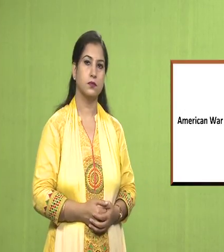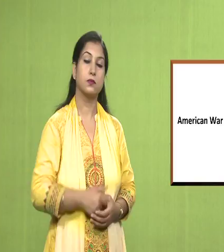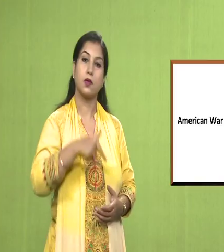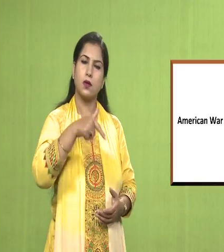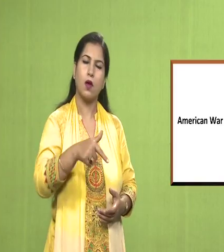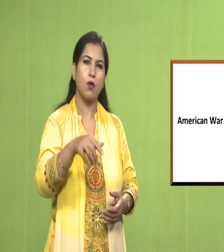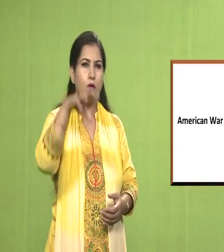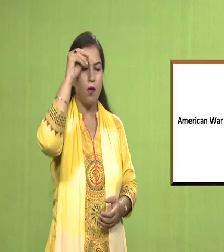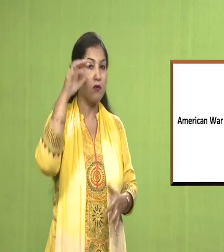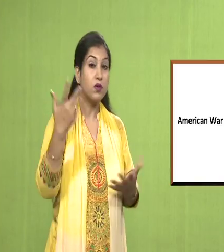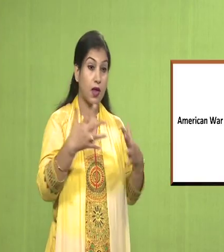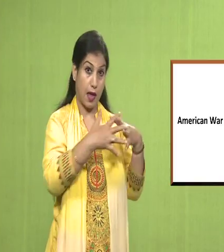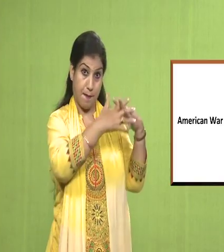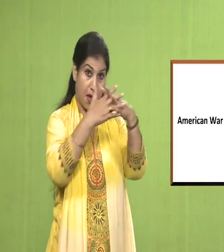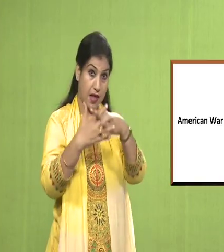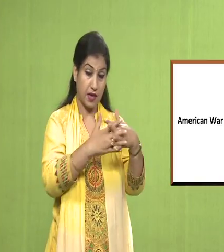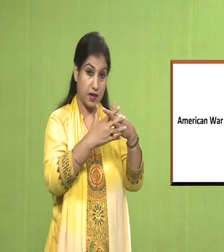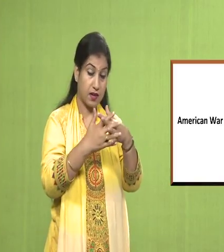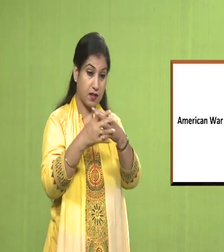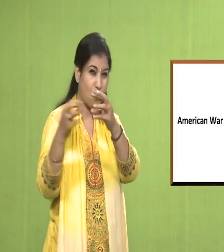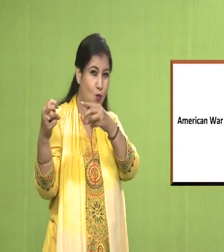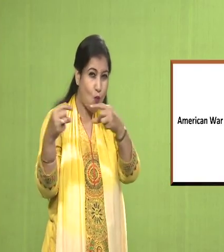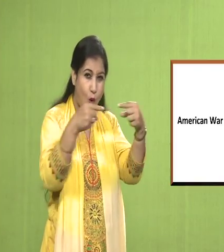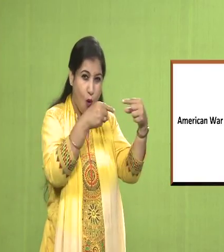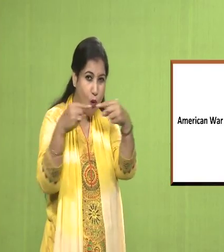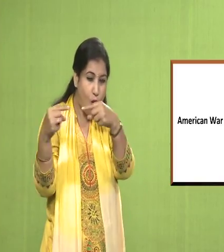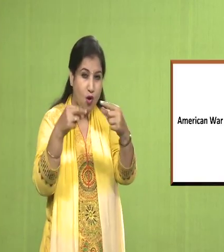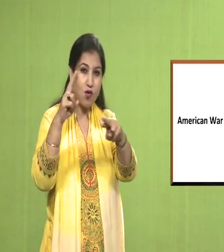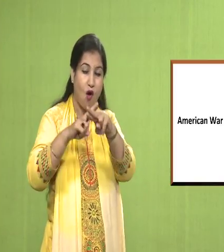Let us now learn about the American War of Independence.